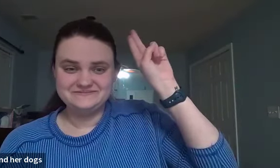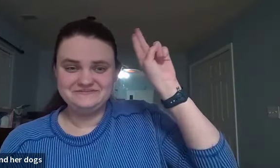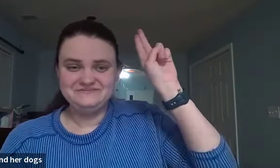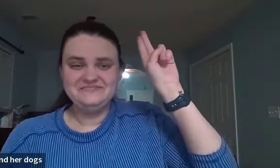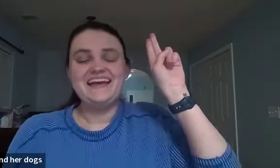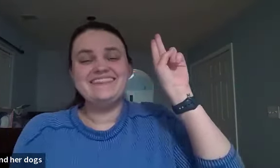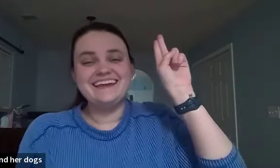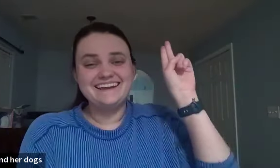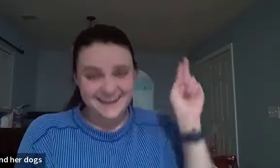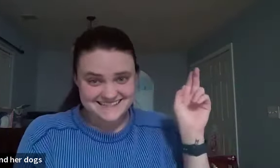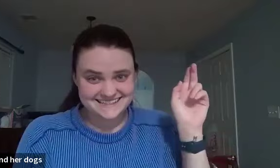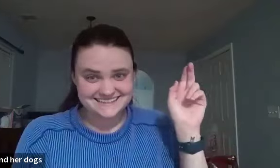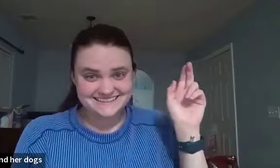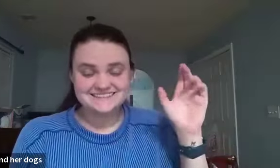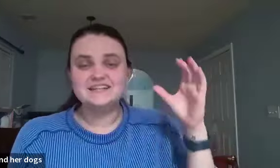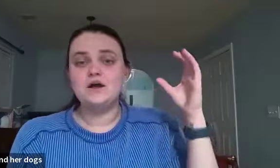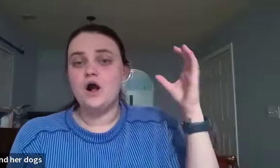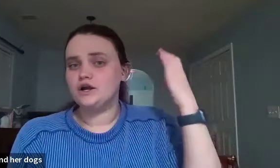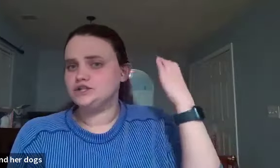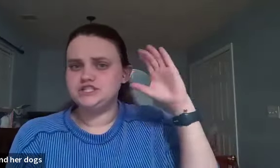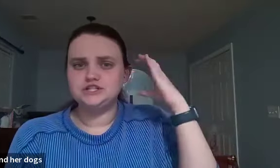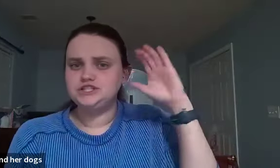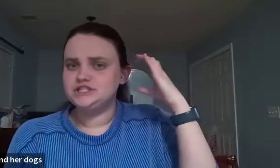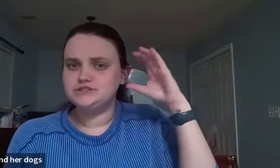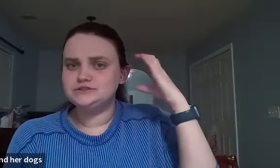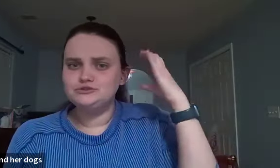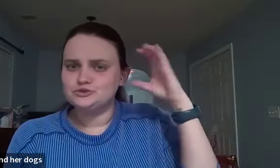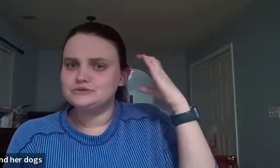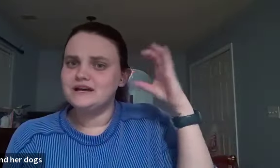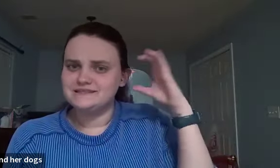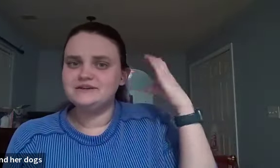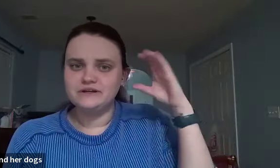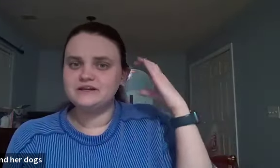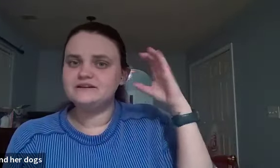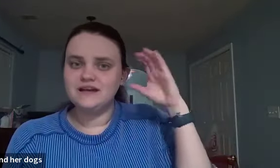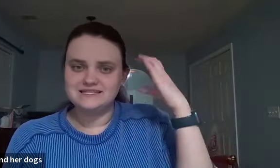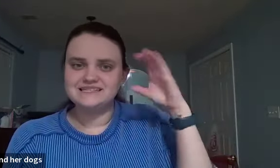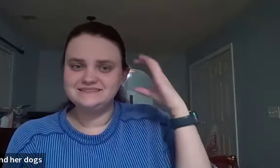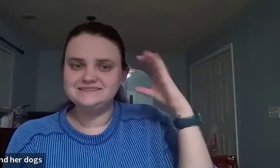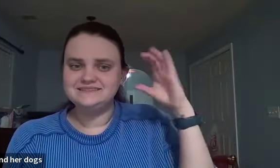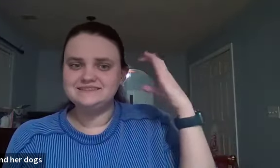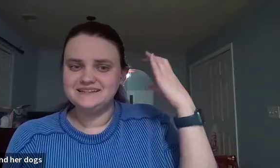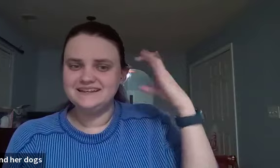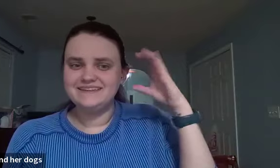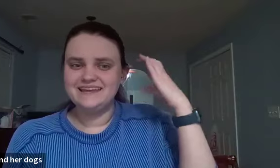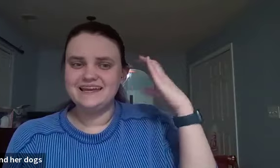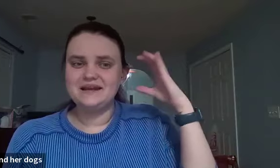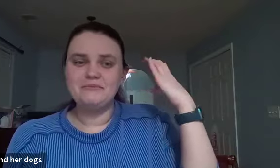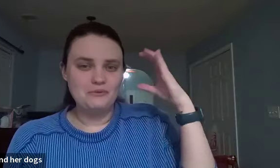And then cousin, our gender neutral cousin over here, cousin. Then